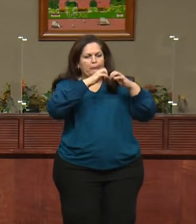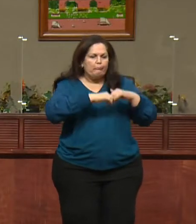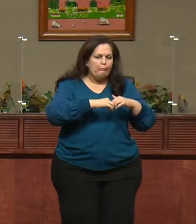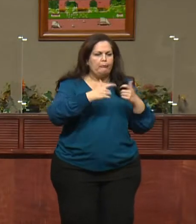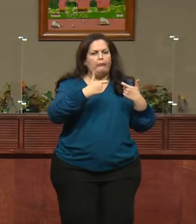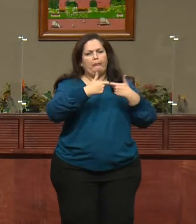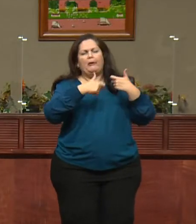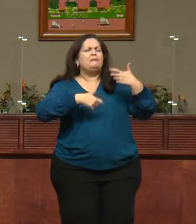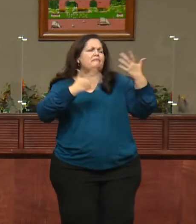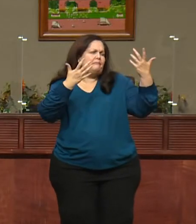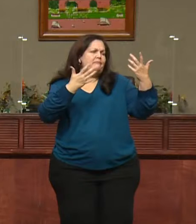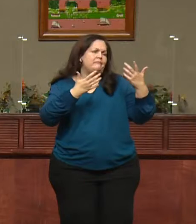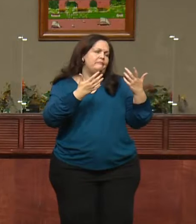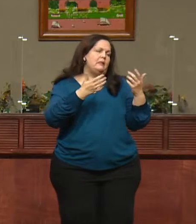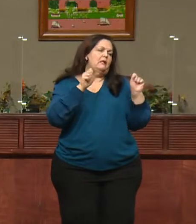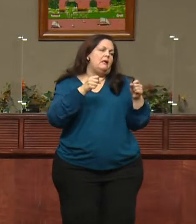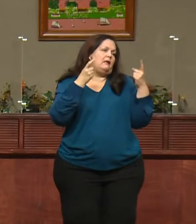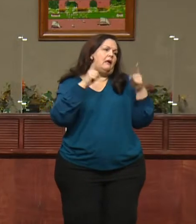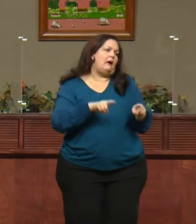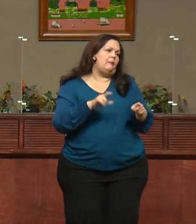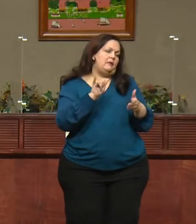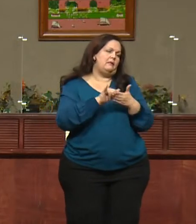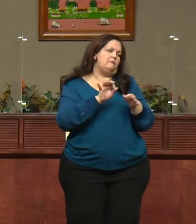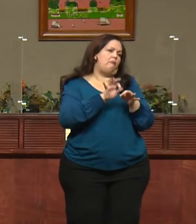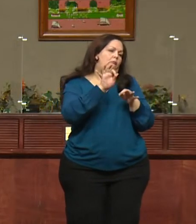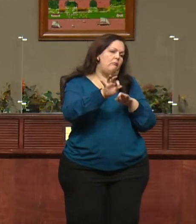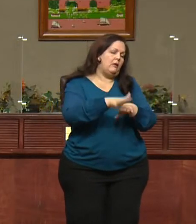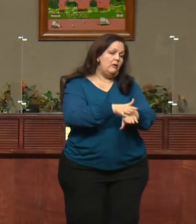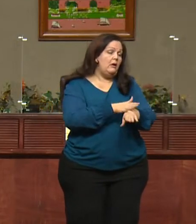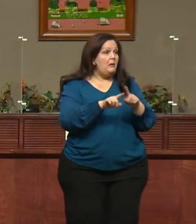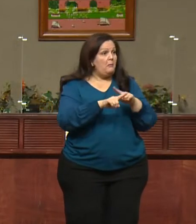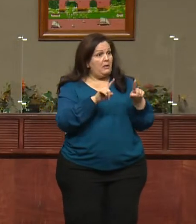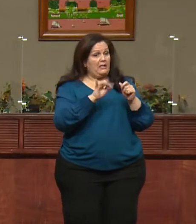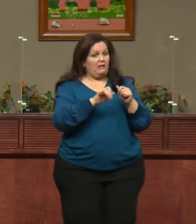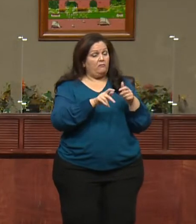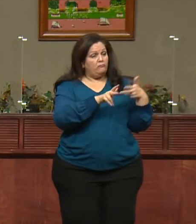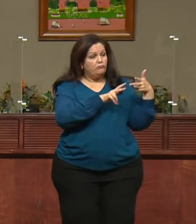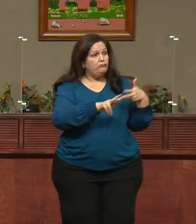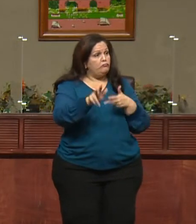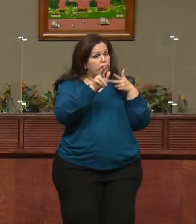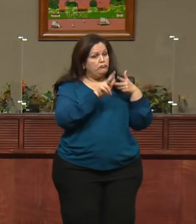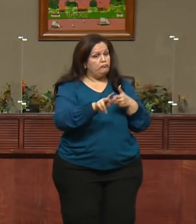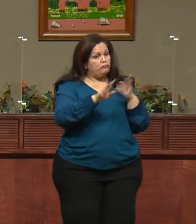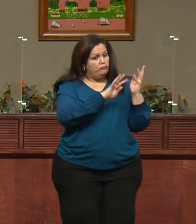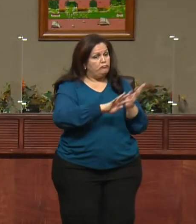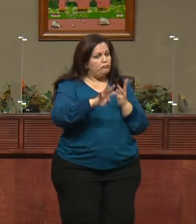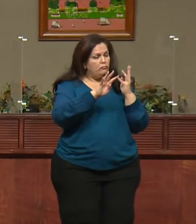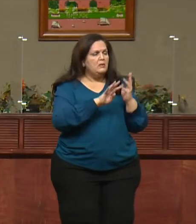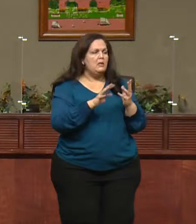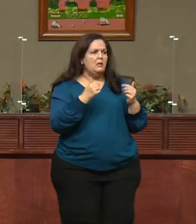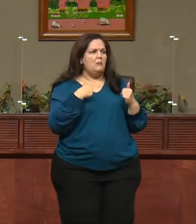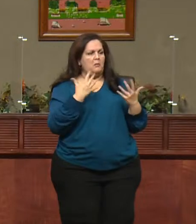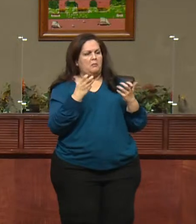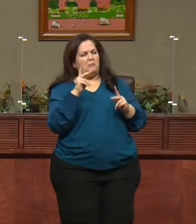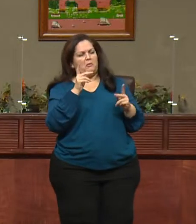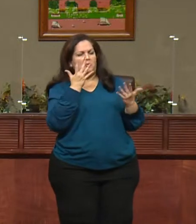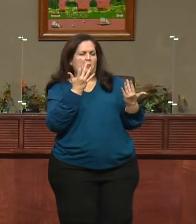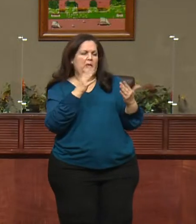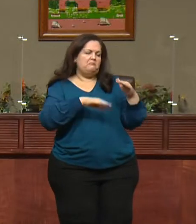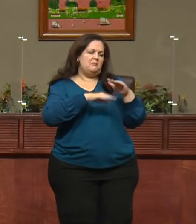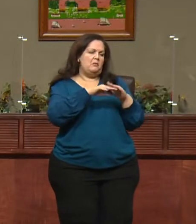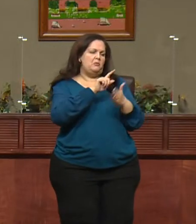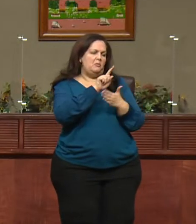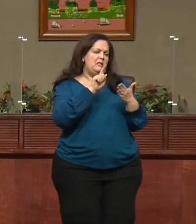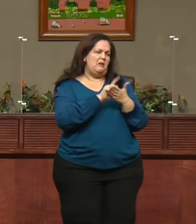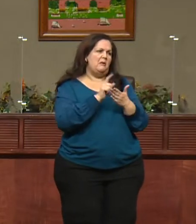power, those things can happen and that delays. But if things are flowing, we don't want people to wait more than an hour. So